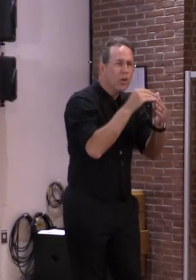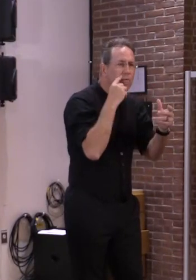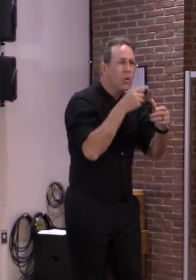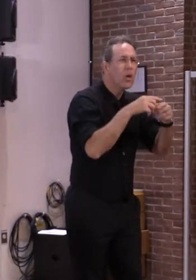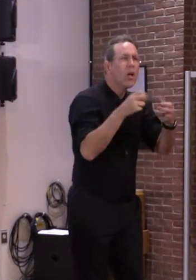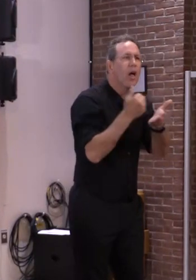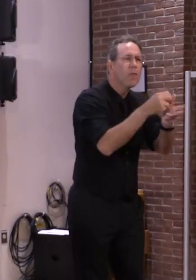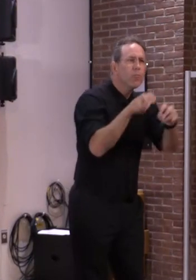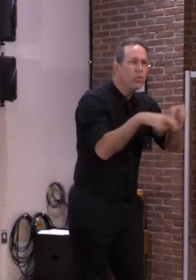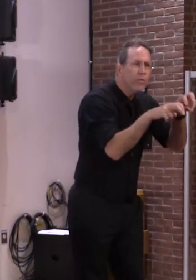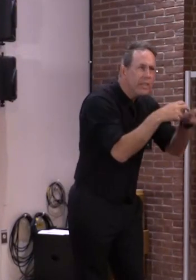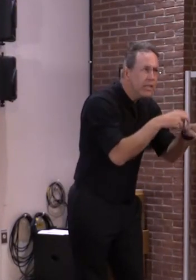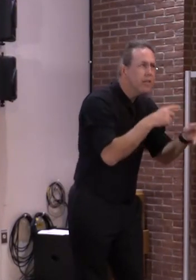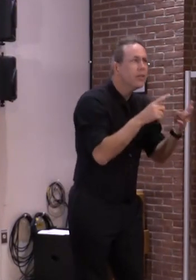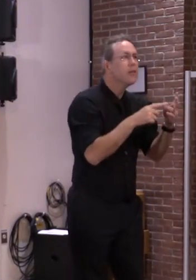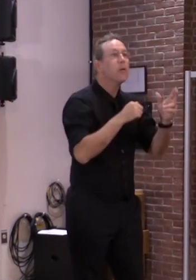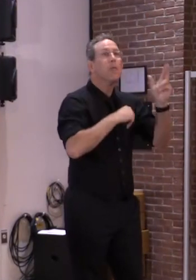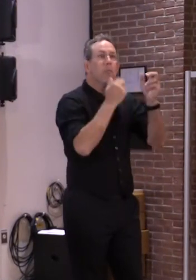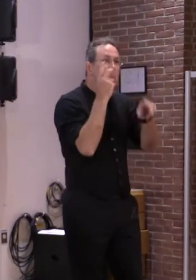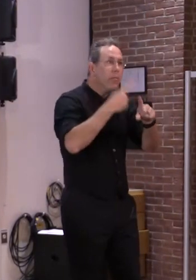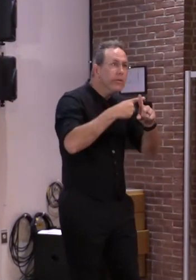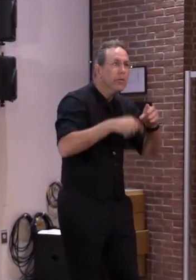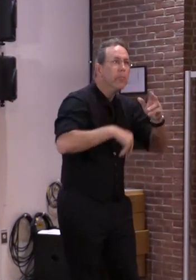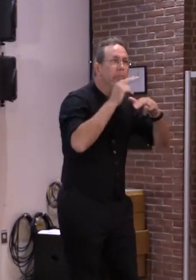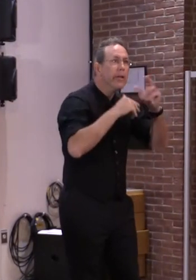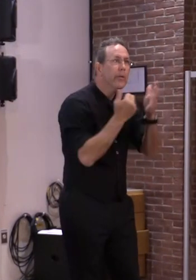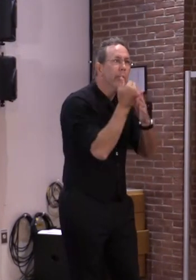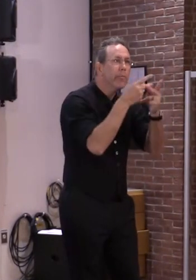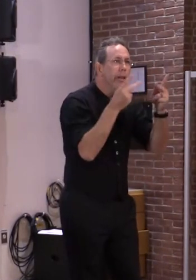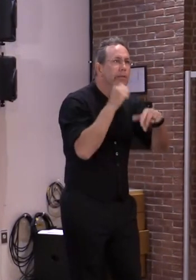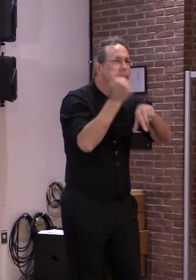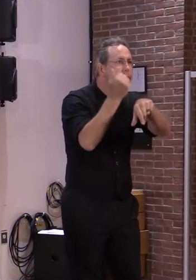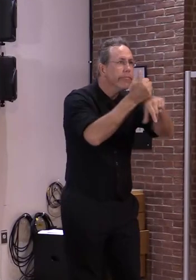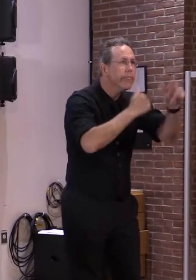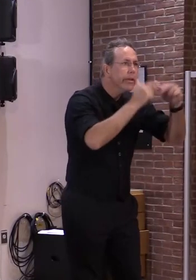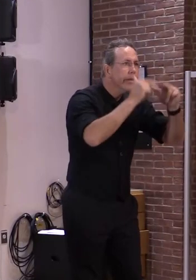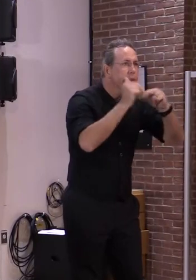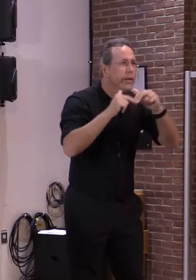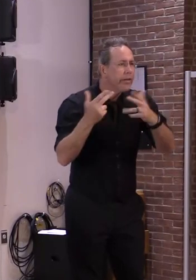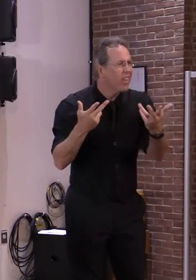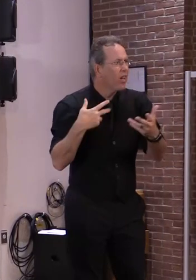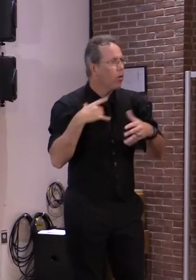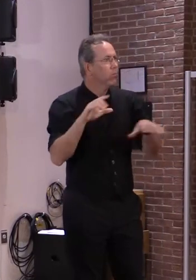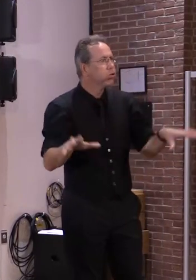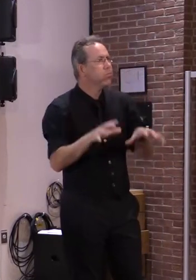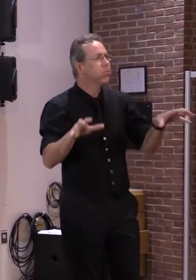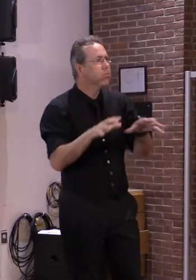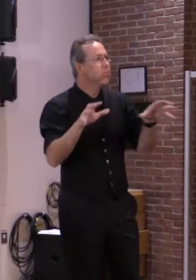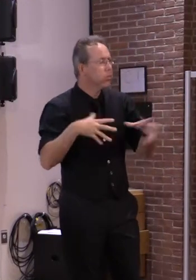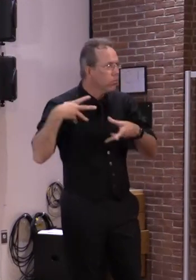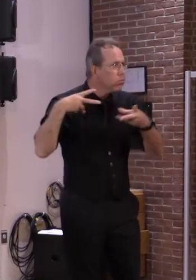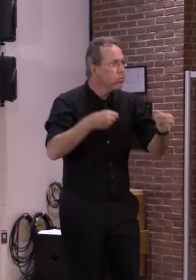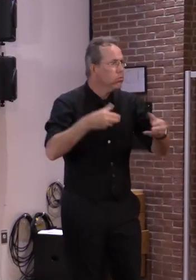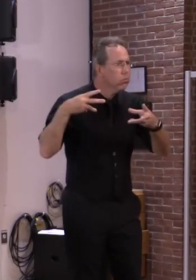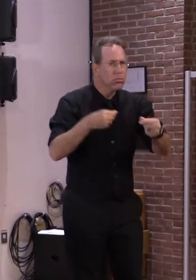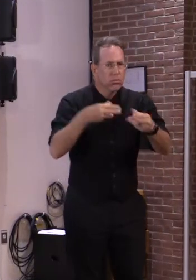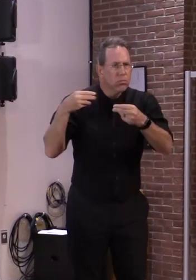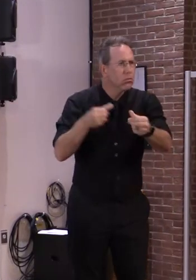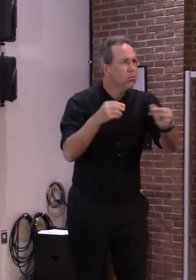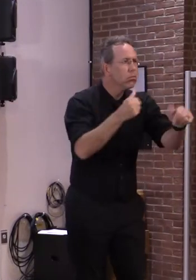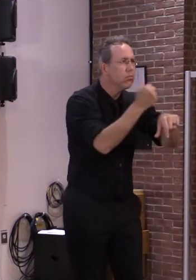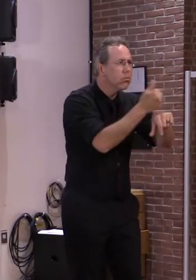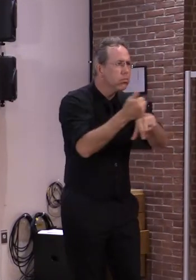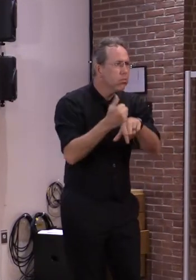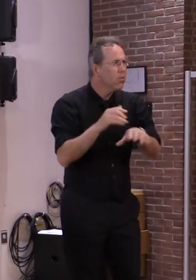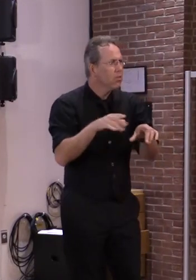other opportunities with services that we're providing. Local providers are doing their best to help out, and we